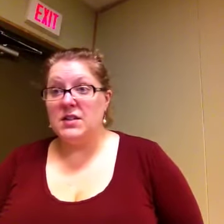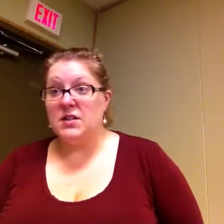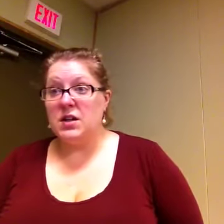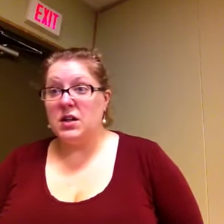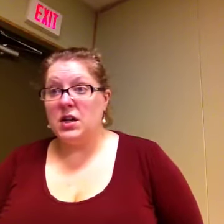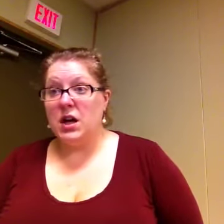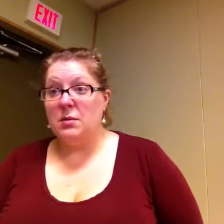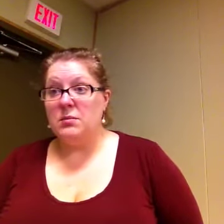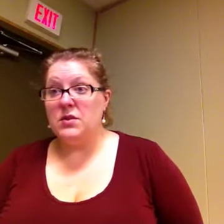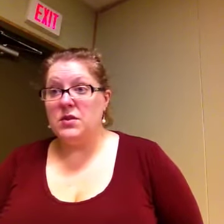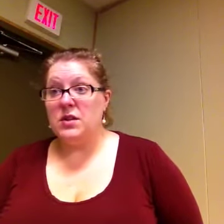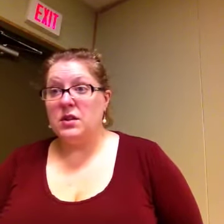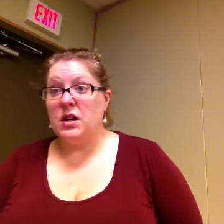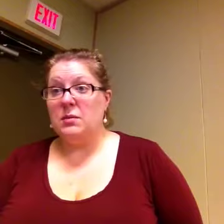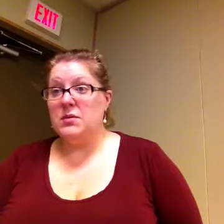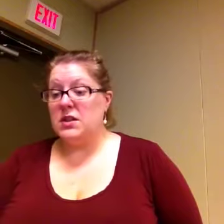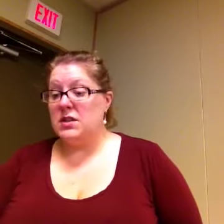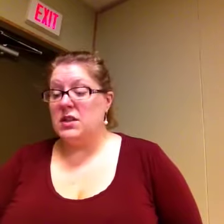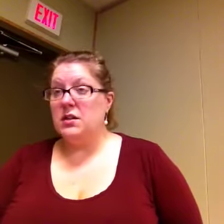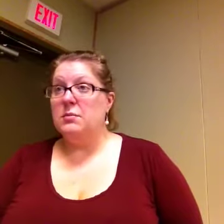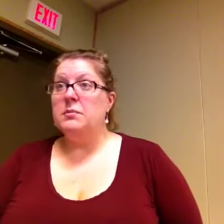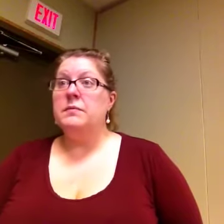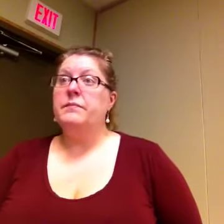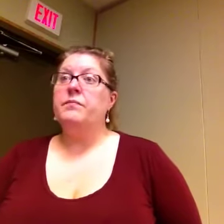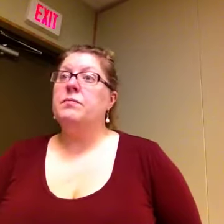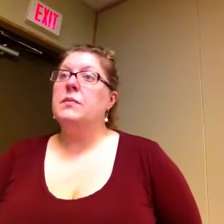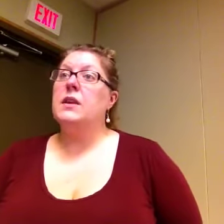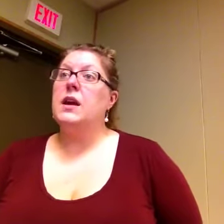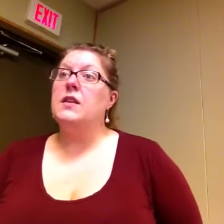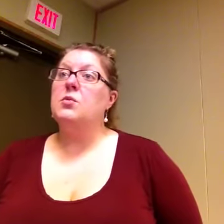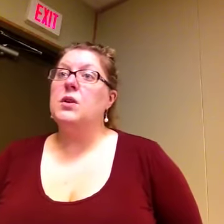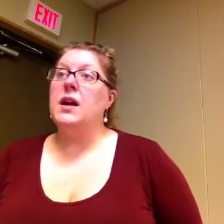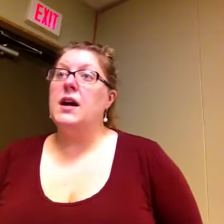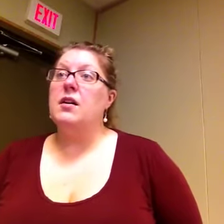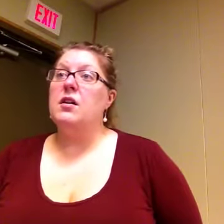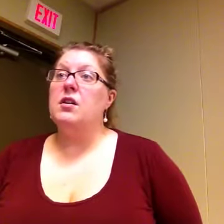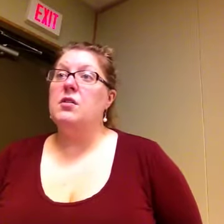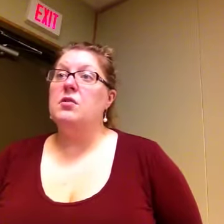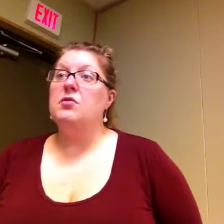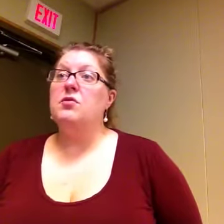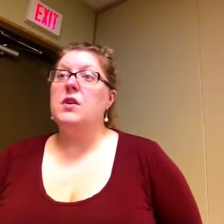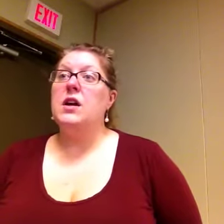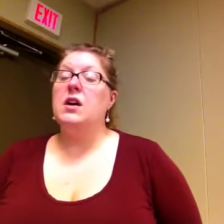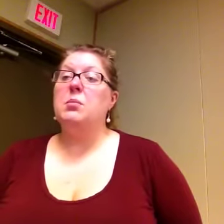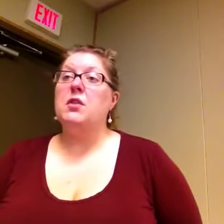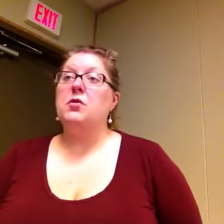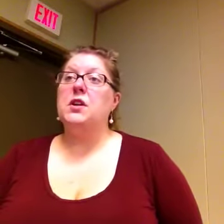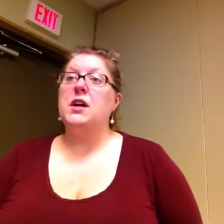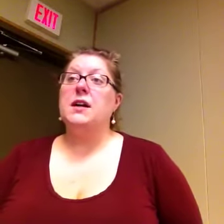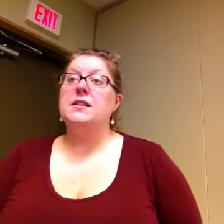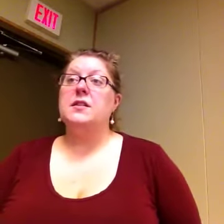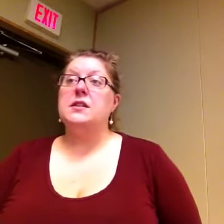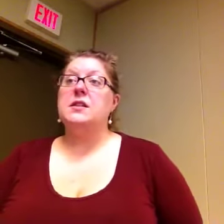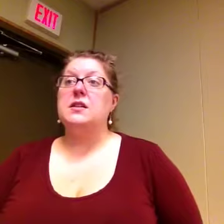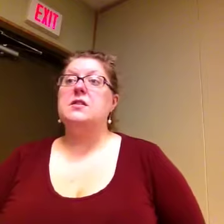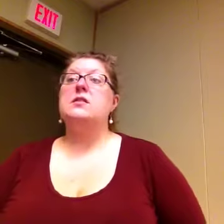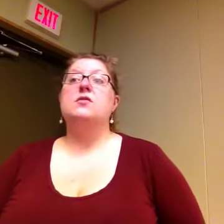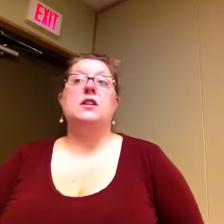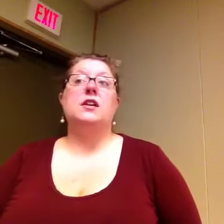Darkness comes is here. And then we have bar 49 sounds like this for the